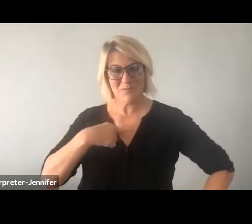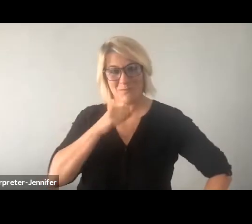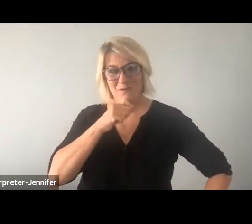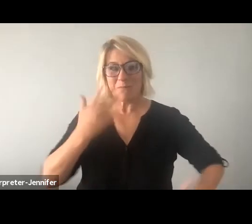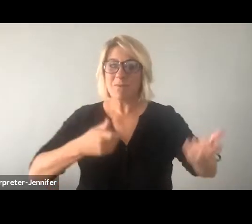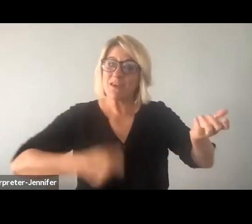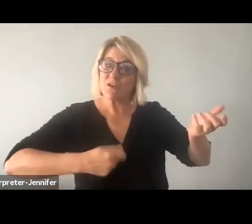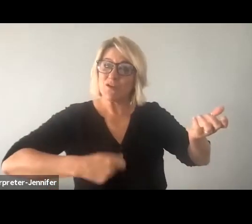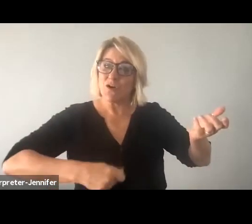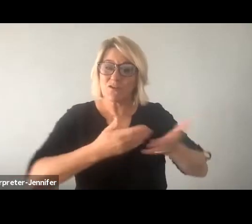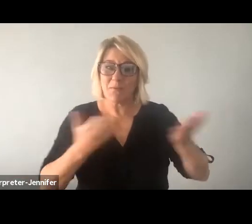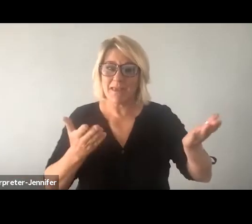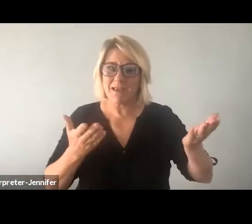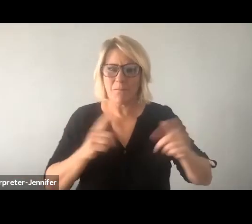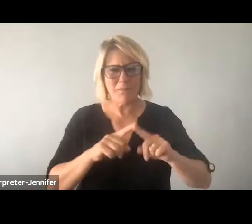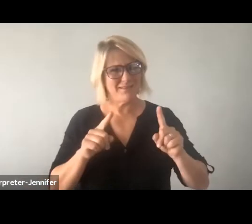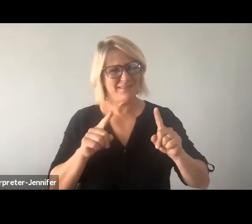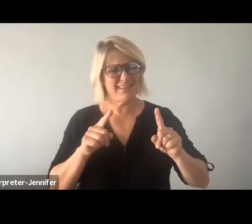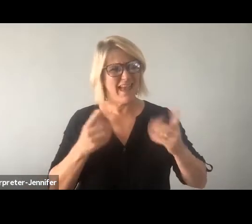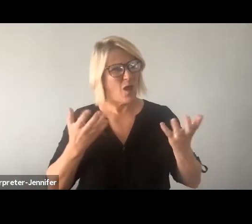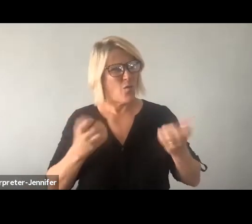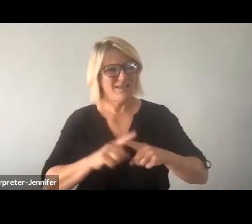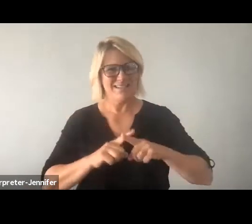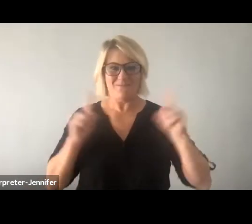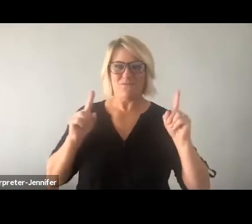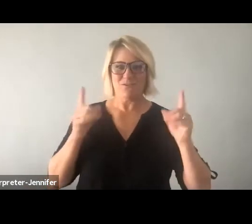or something else, but I wanted to do something different today.